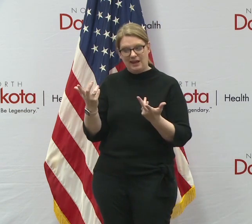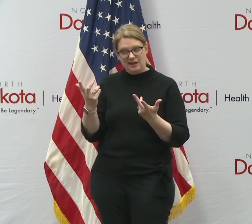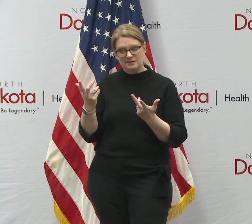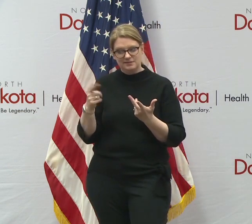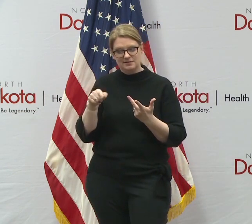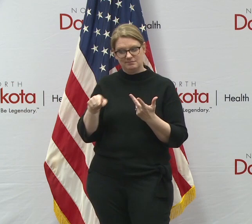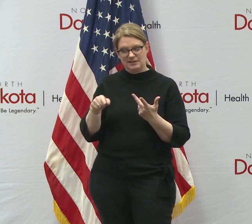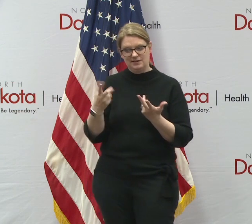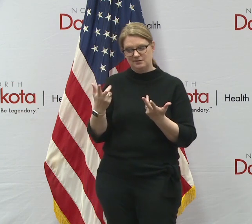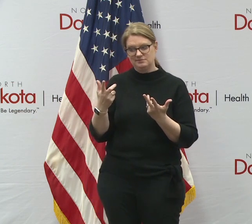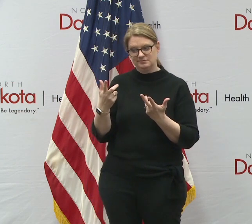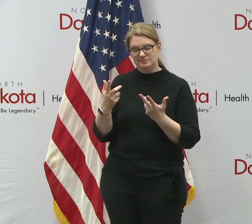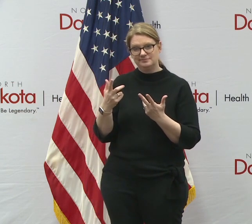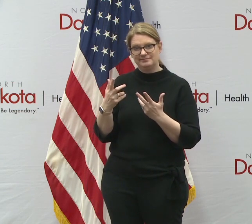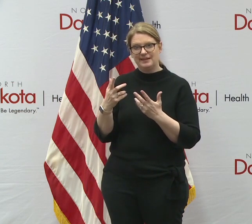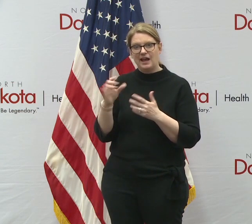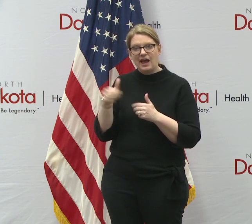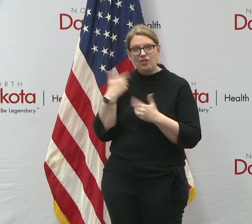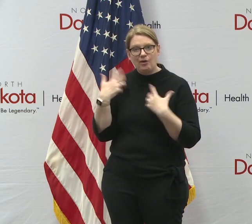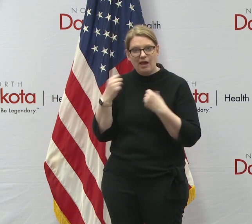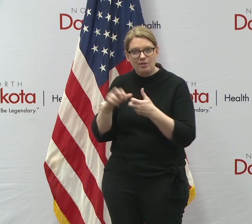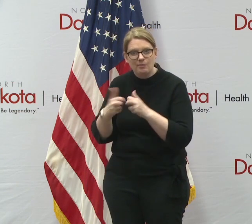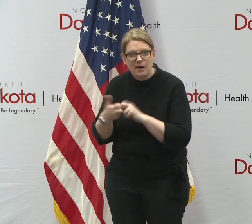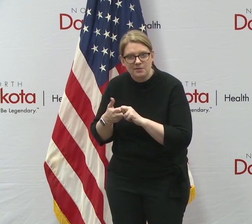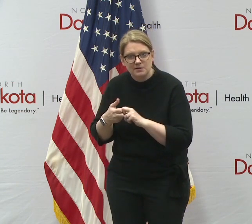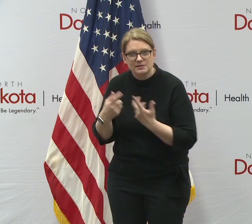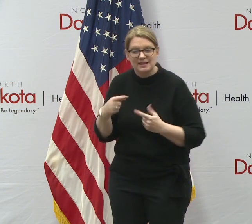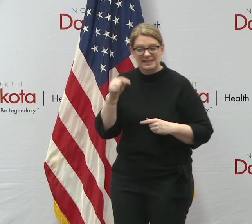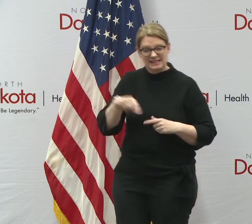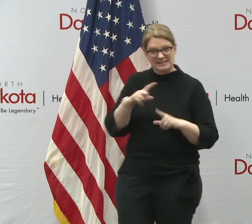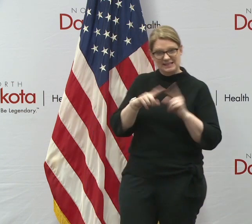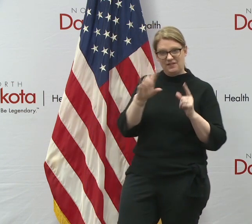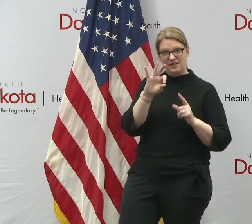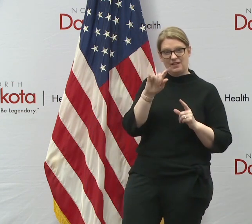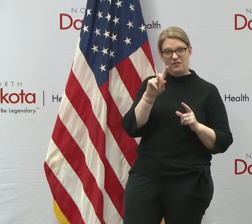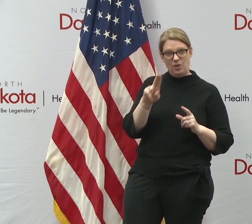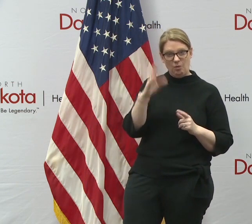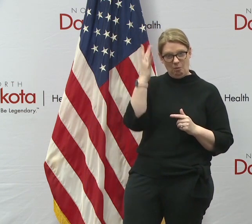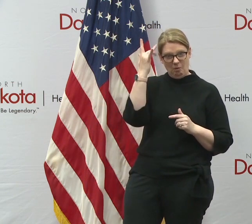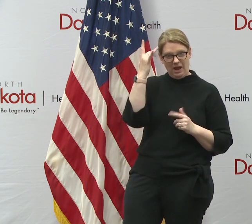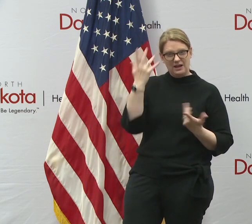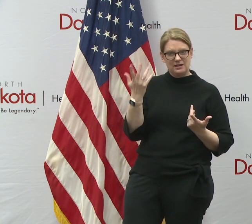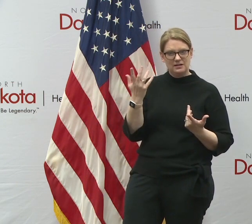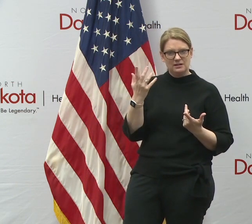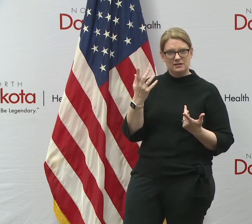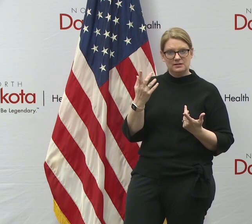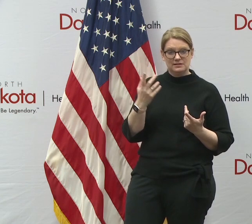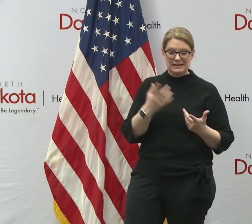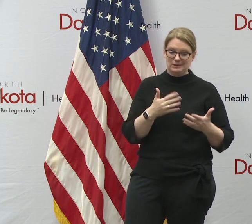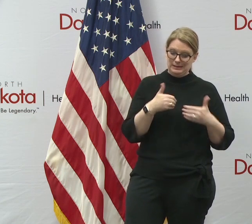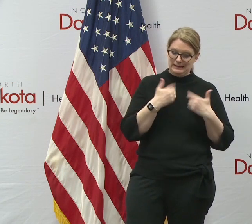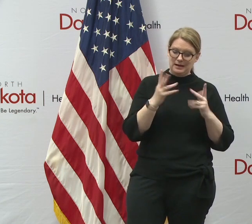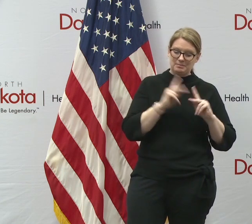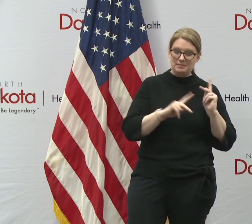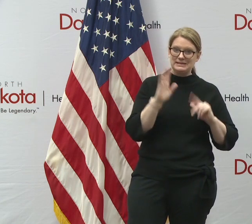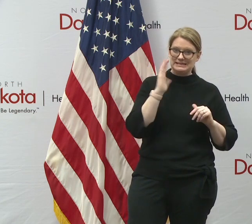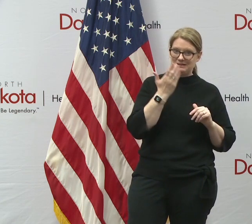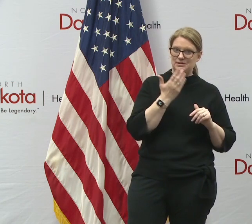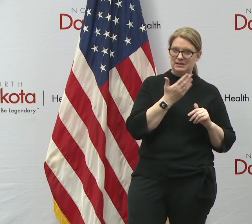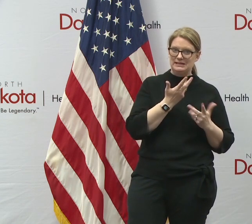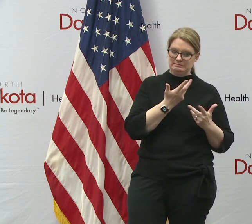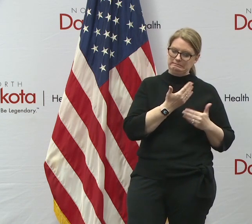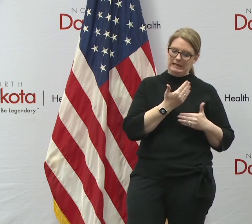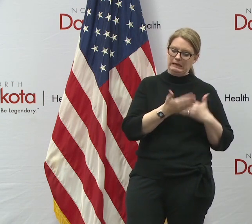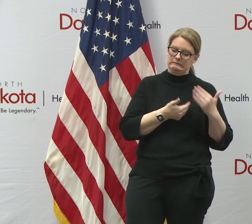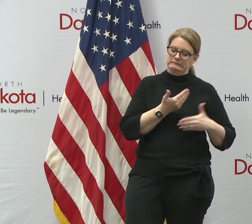And why the flu models don't work and why this is different than the flu is because this is sparing the lives of young people. And that's, I guess, one thing we